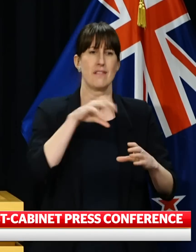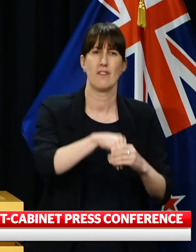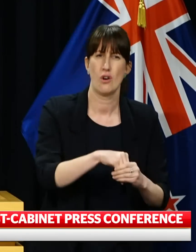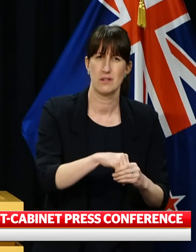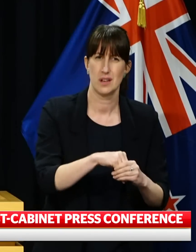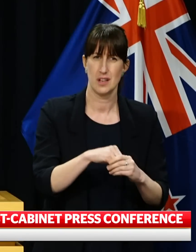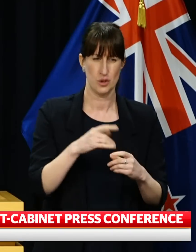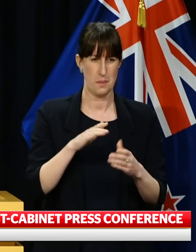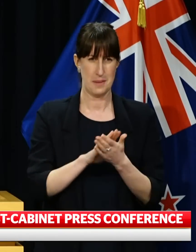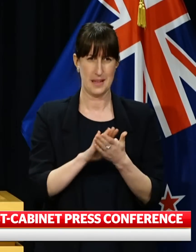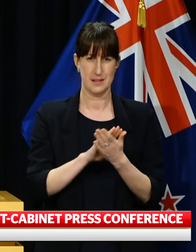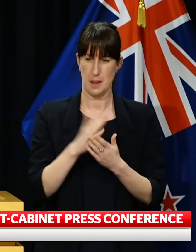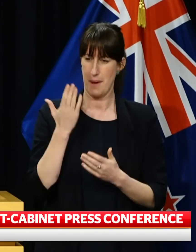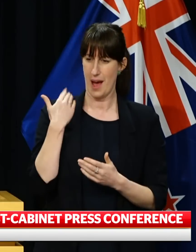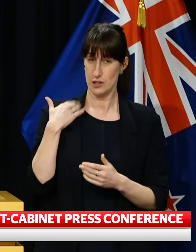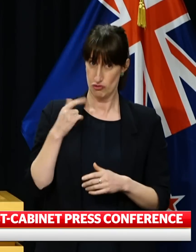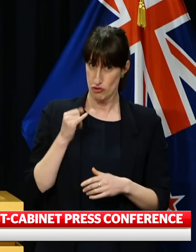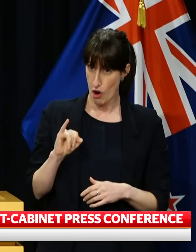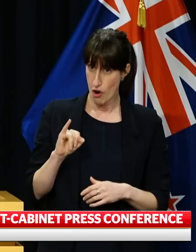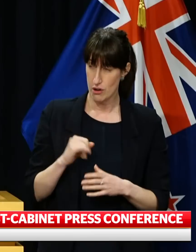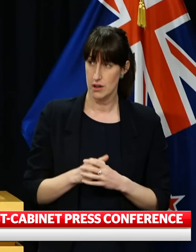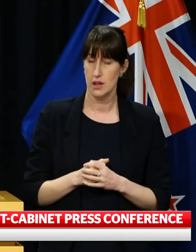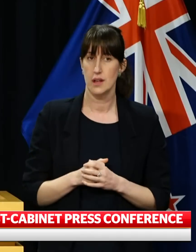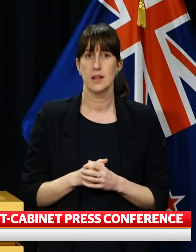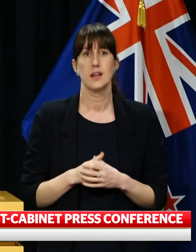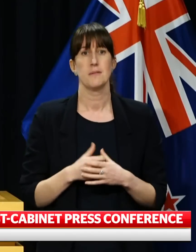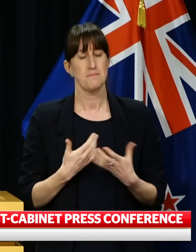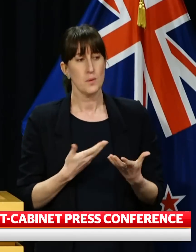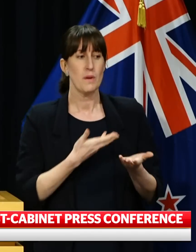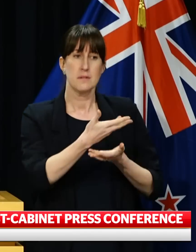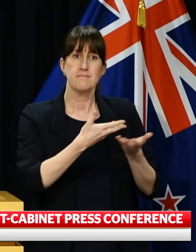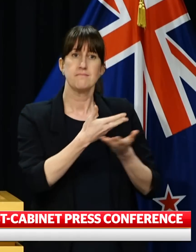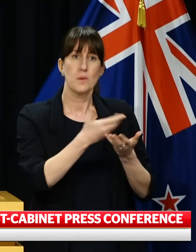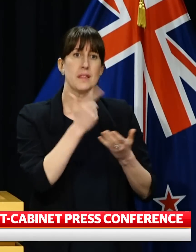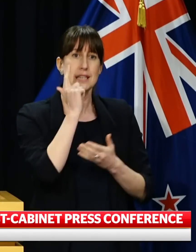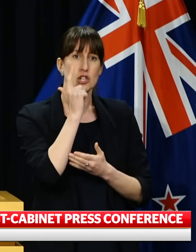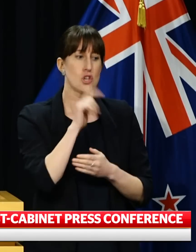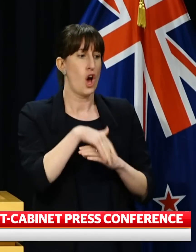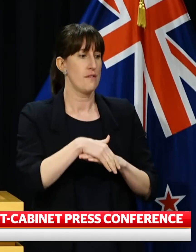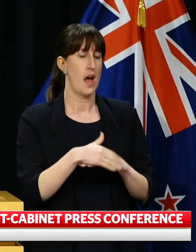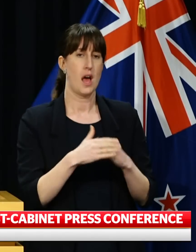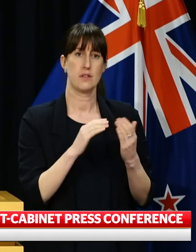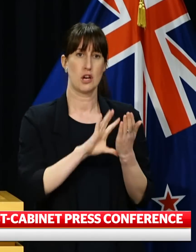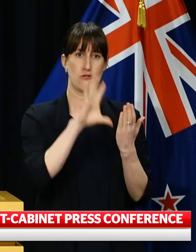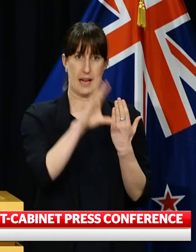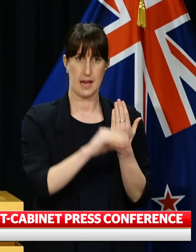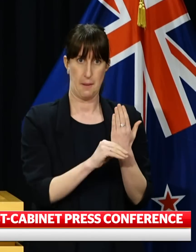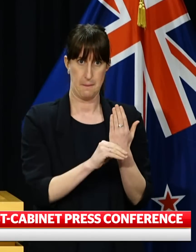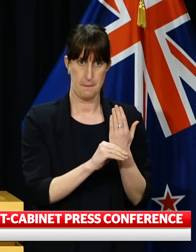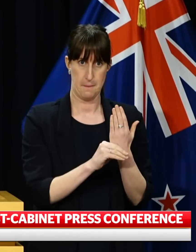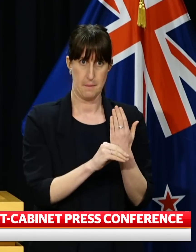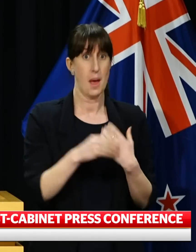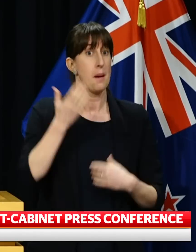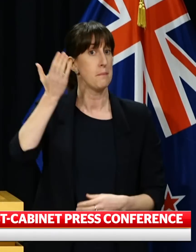The conversation that we've been having with teachers about the New Zealand school curriculum is that we've moved from a very prescriptive